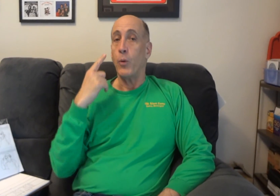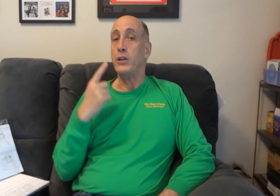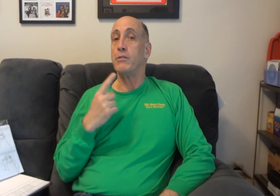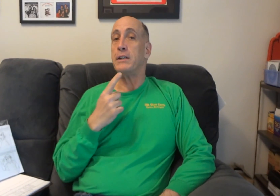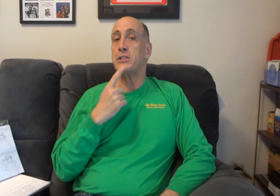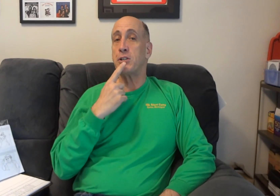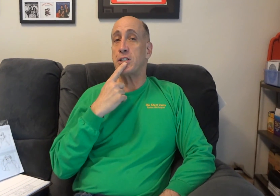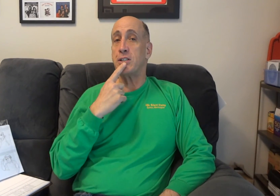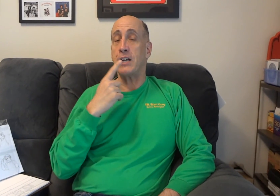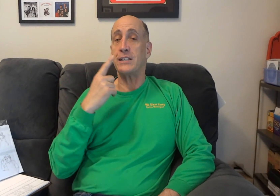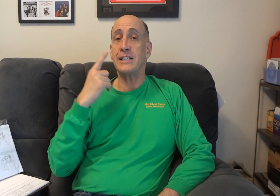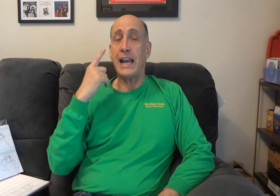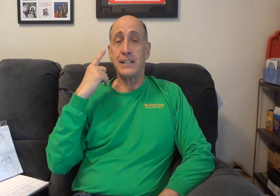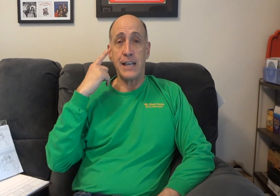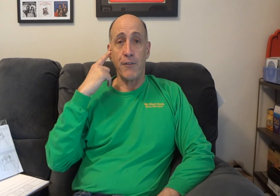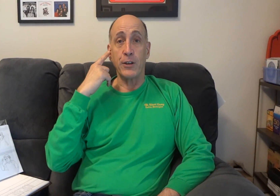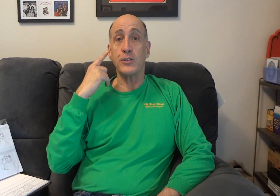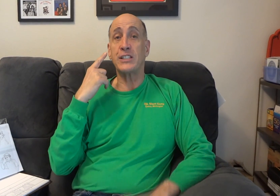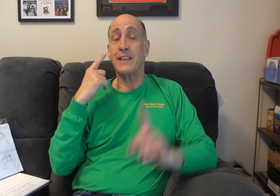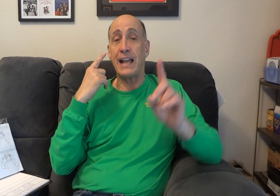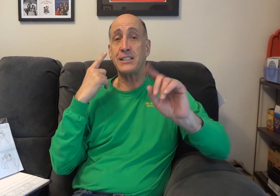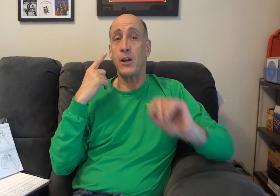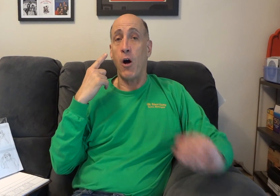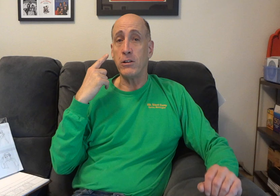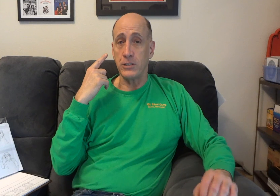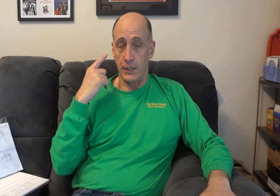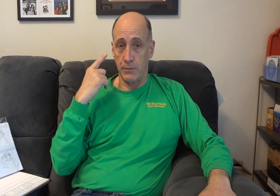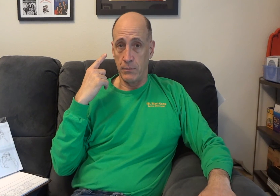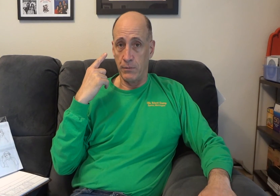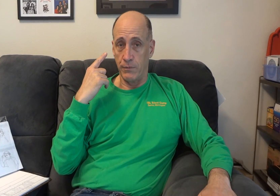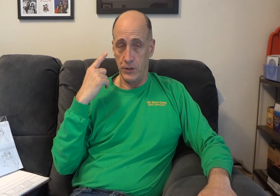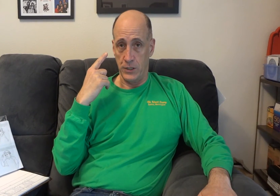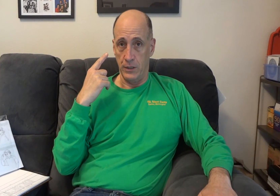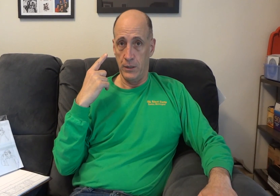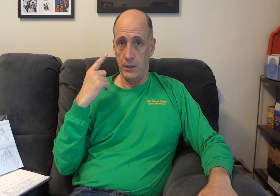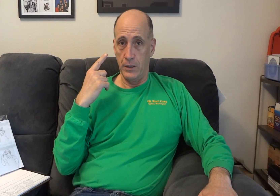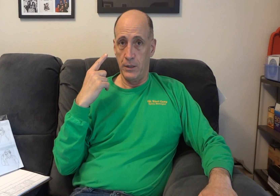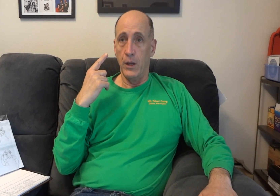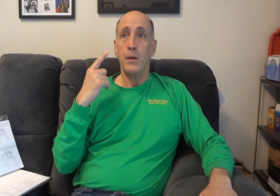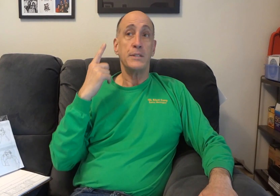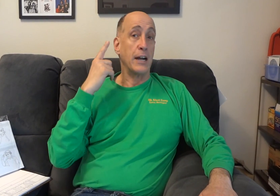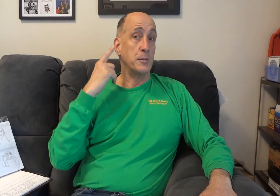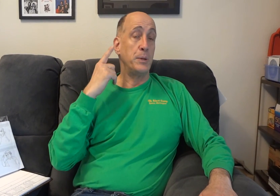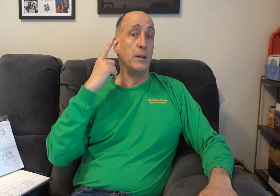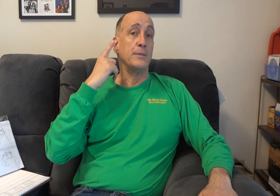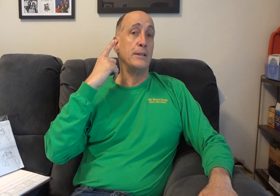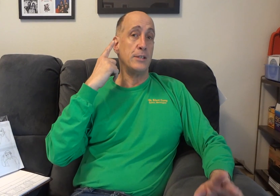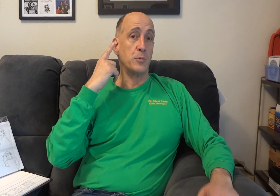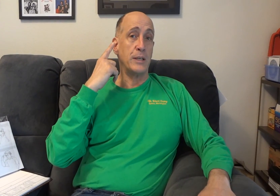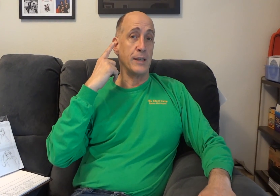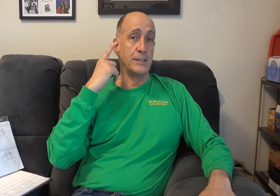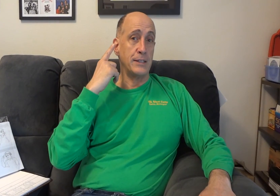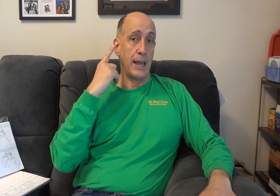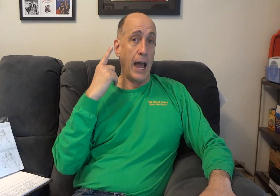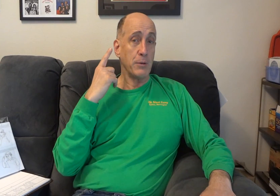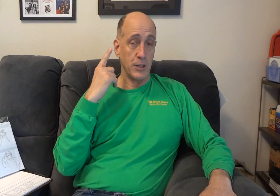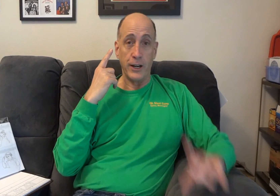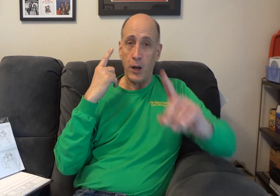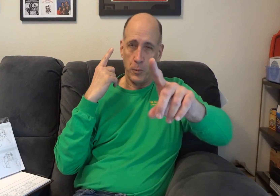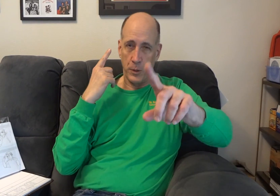you're researching this on Signing Savvy, you'll see that's the alternate version. Dr. Bill, in this week's lesson that I was learning, hope you were